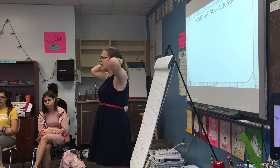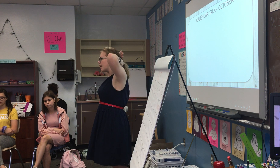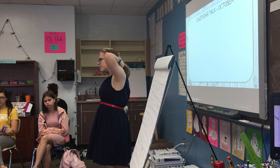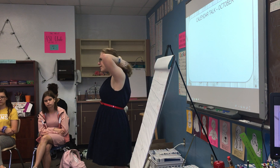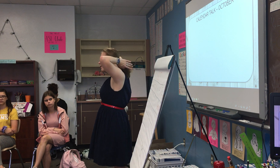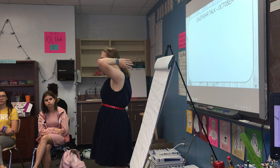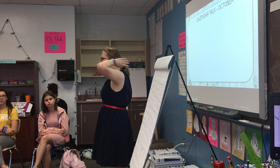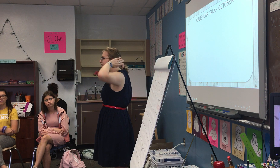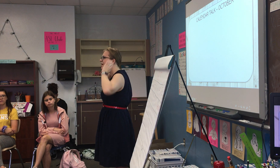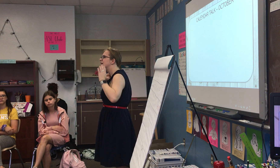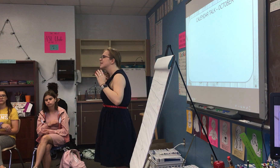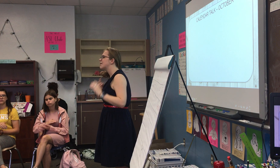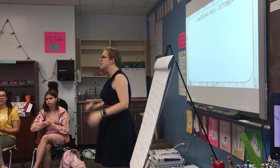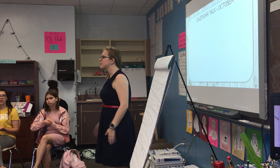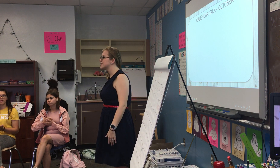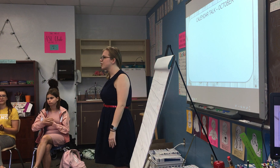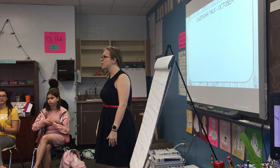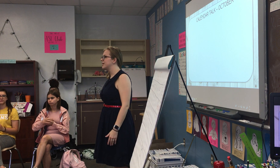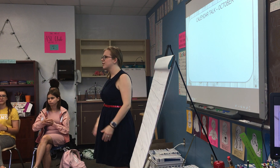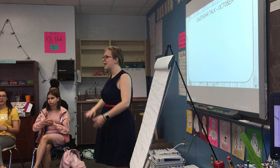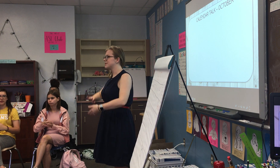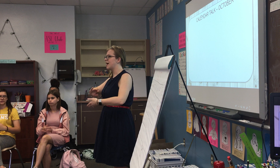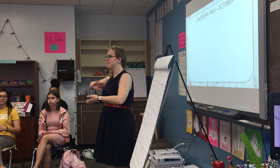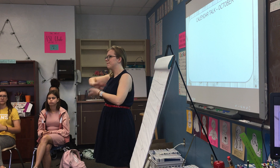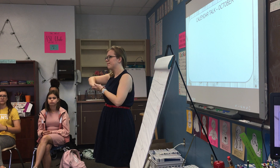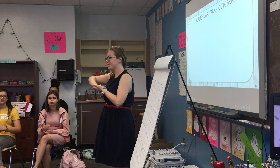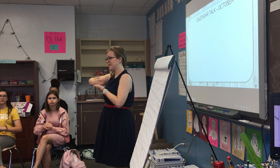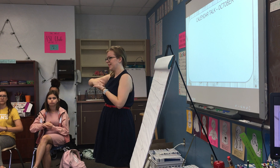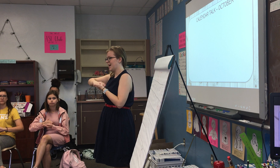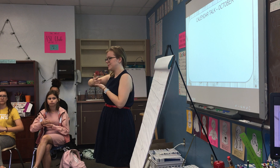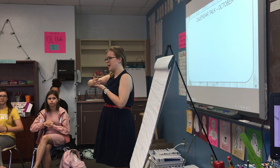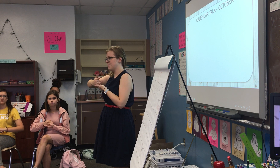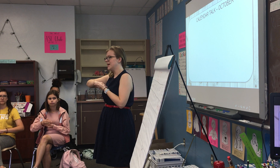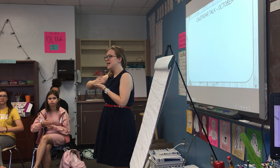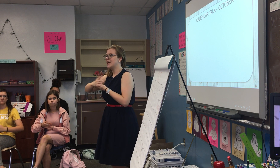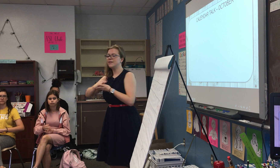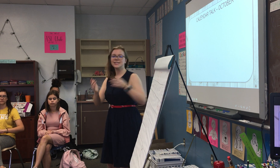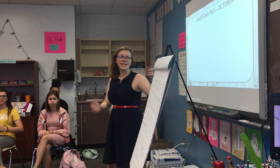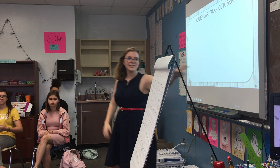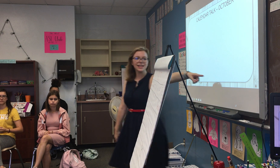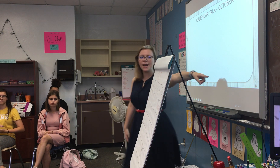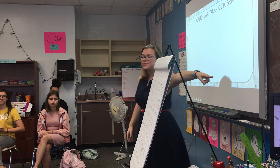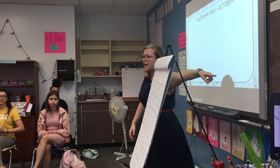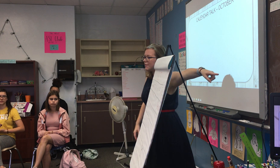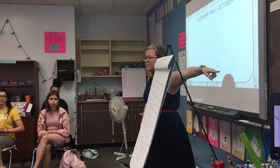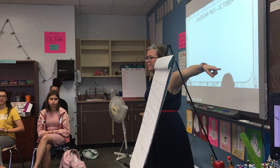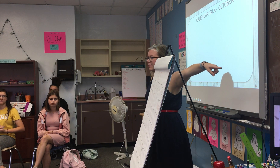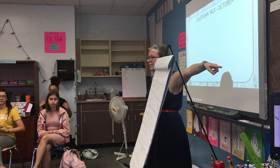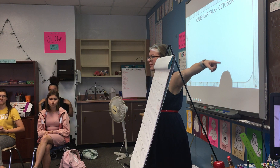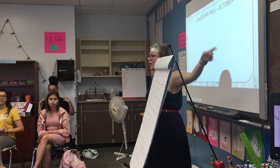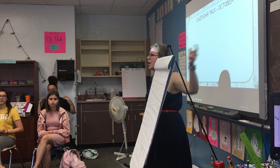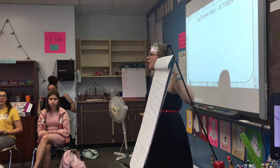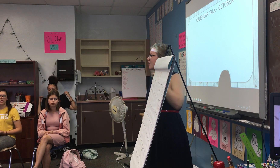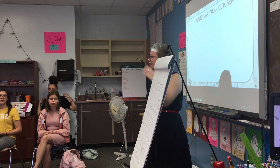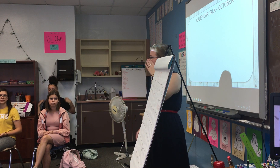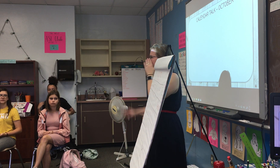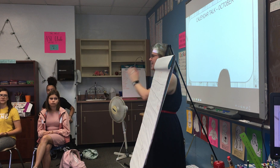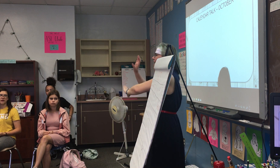Laptop. Laptop looks like you're opening your laptop. Now is this a laptop? No, this is